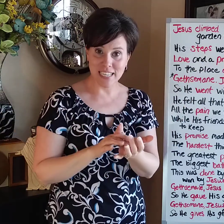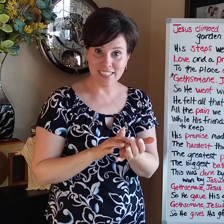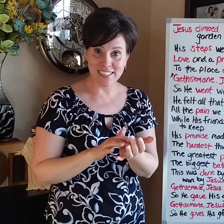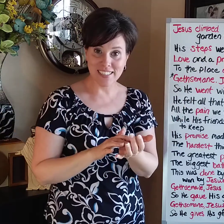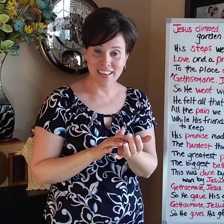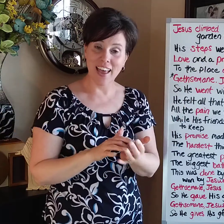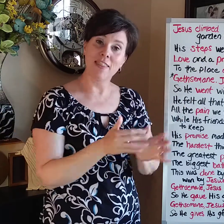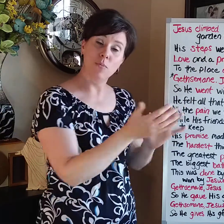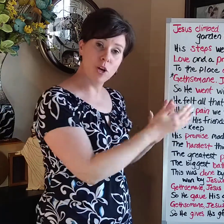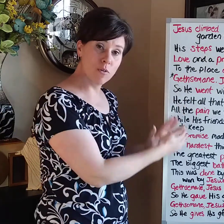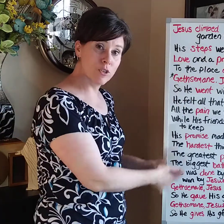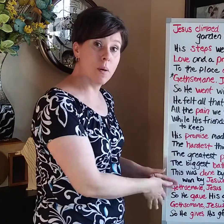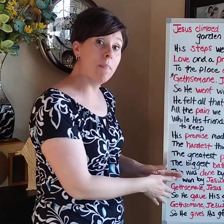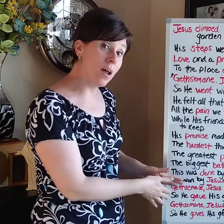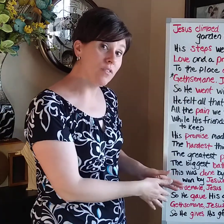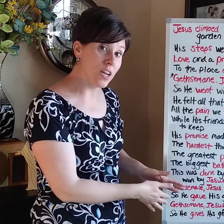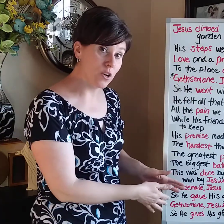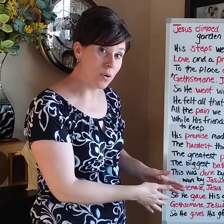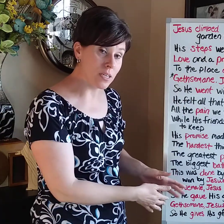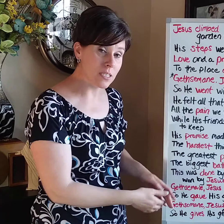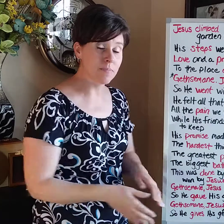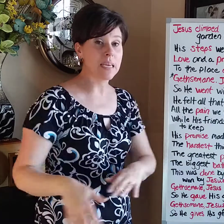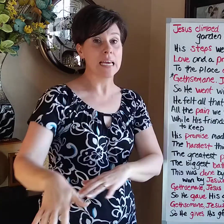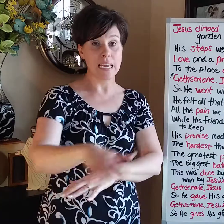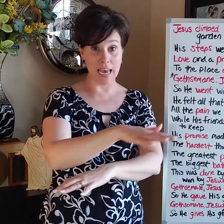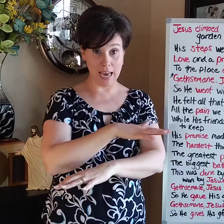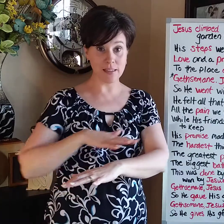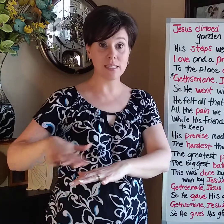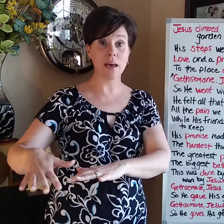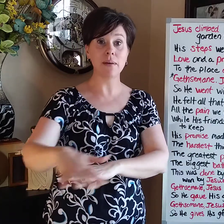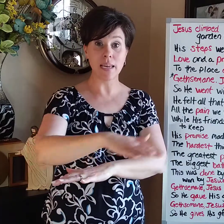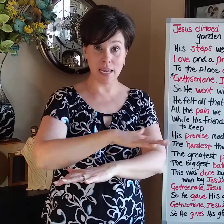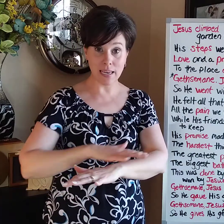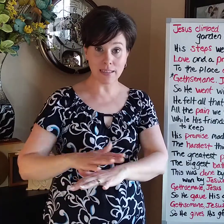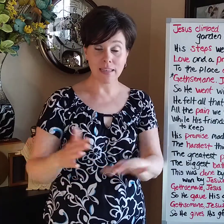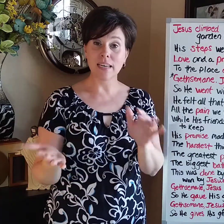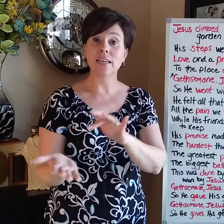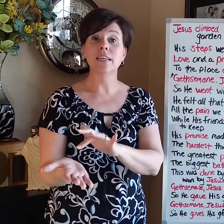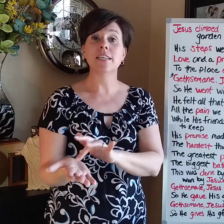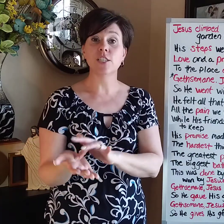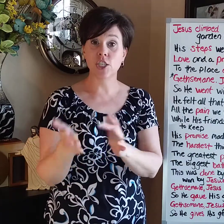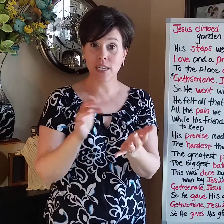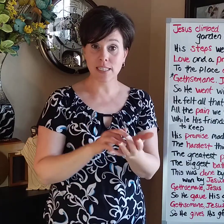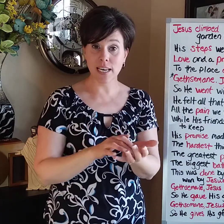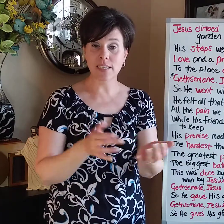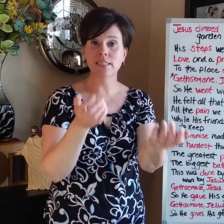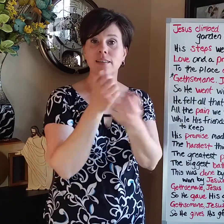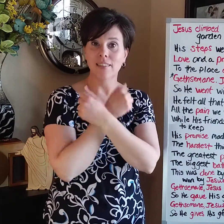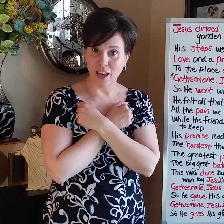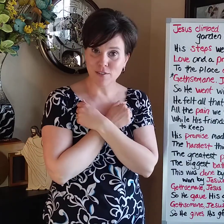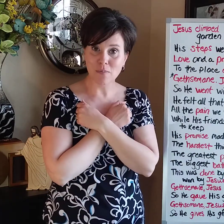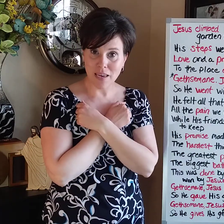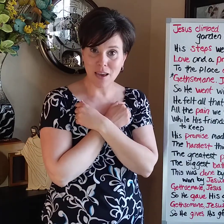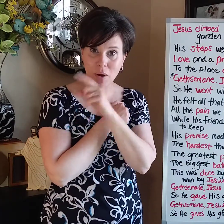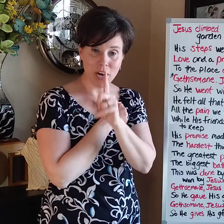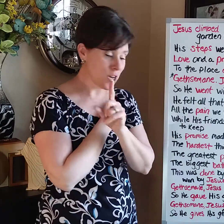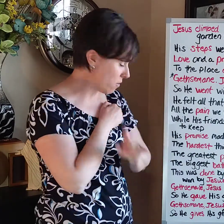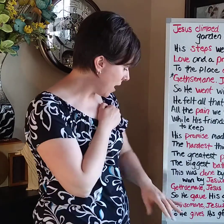Jesus. And then we go into a modified chorus. Gethsemane, Jesus loves me. We already know that. And